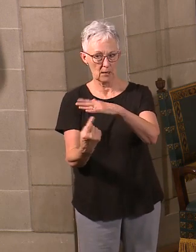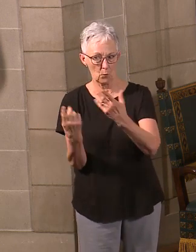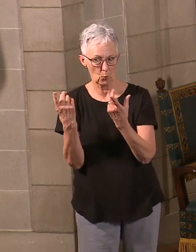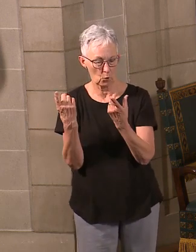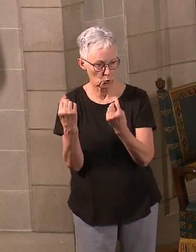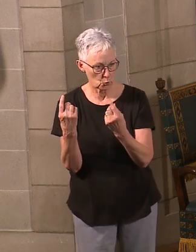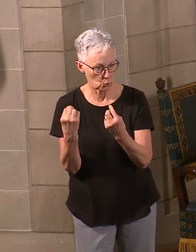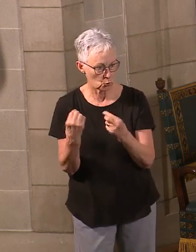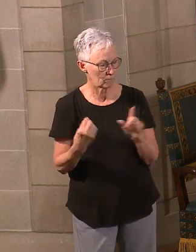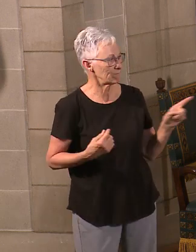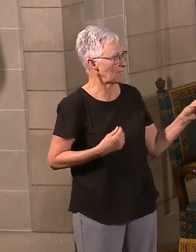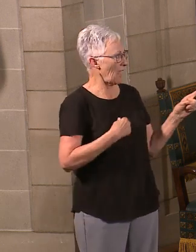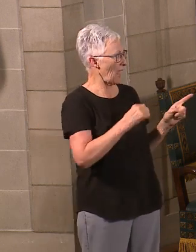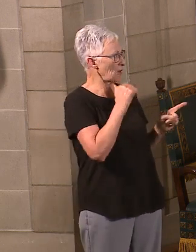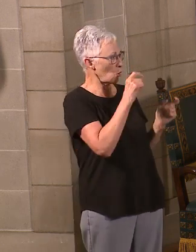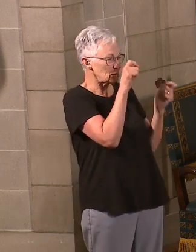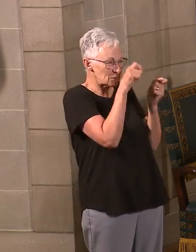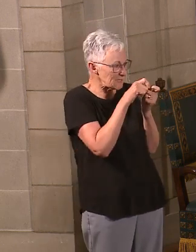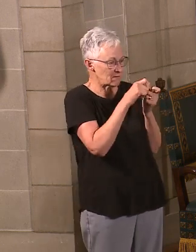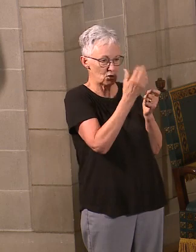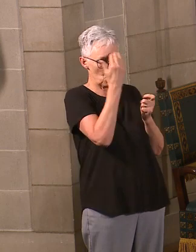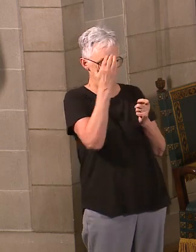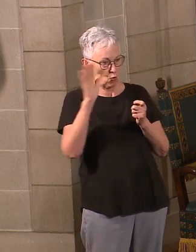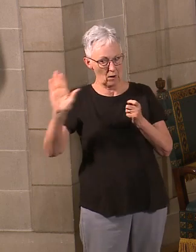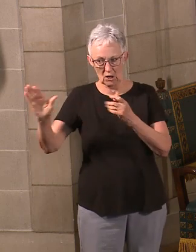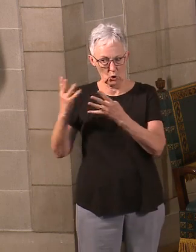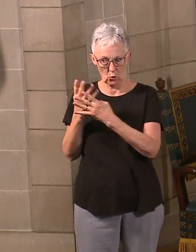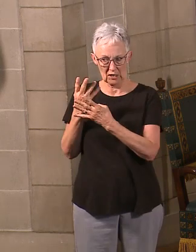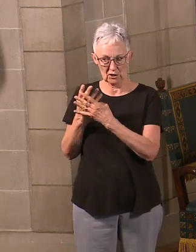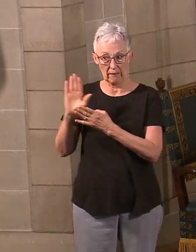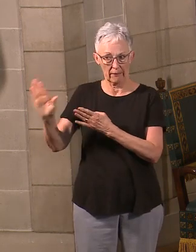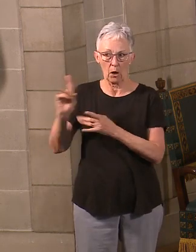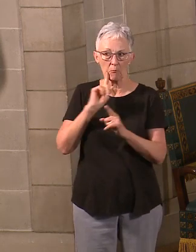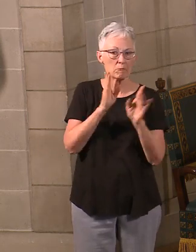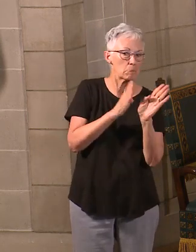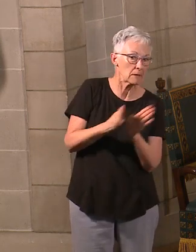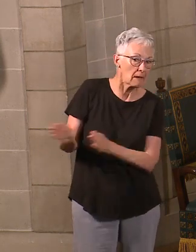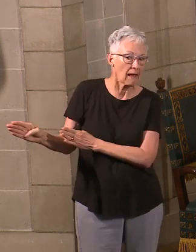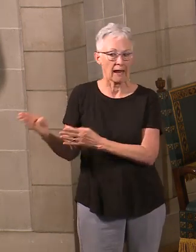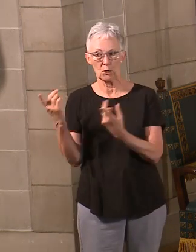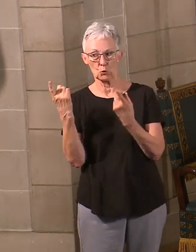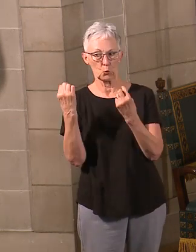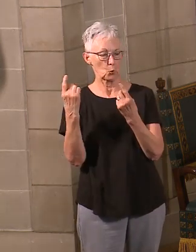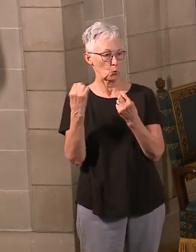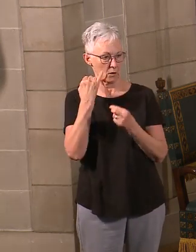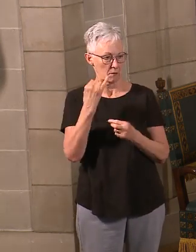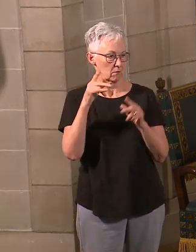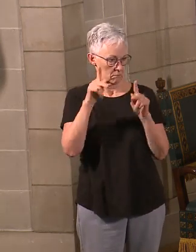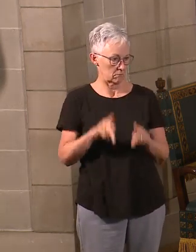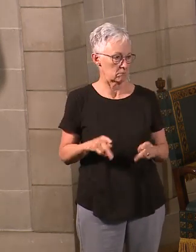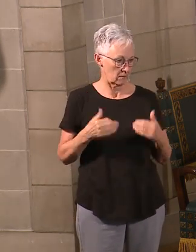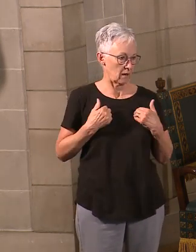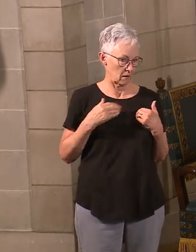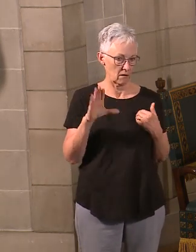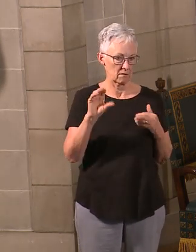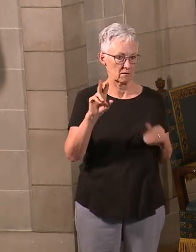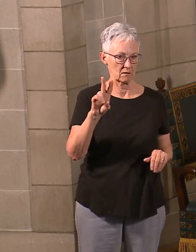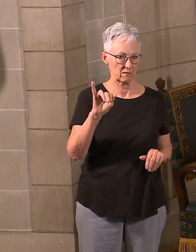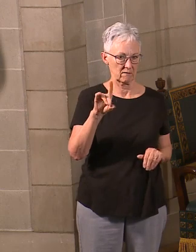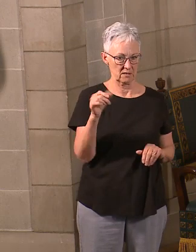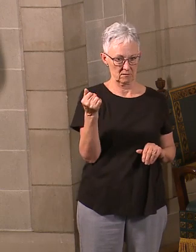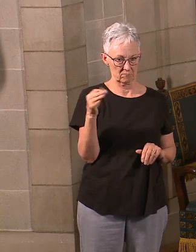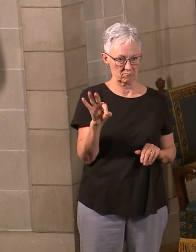what the measures corrections is taking specifically to quarantine people who, again, become symptomatic and test positive versus just having